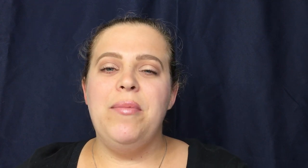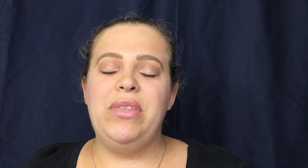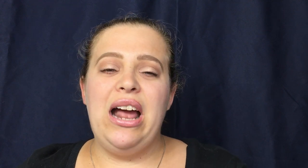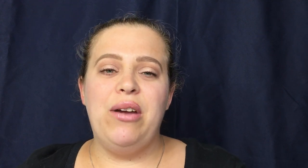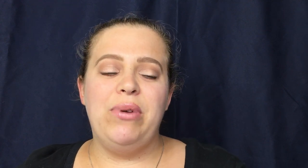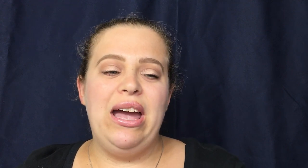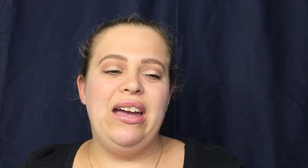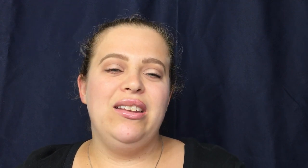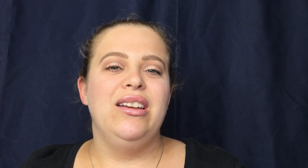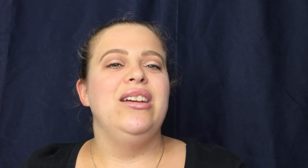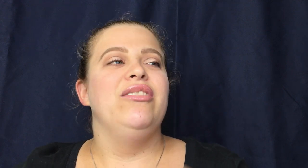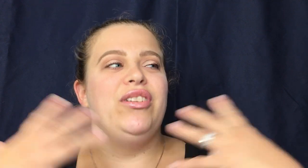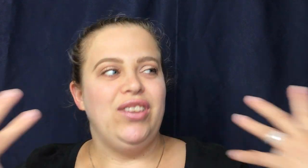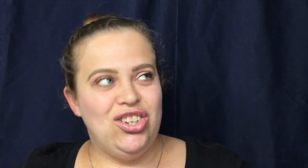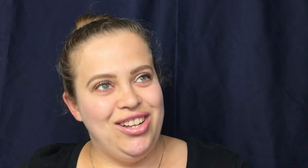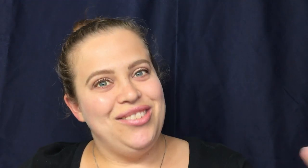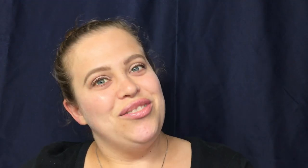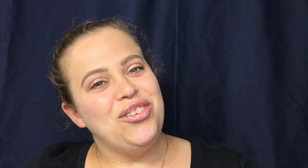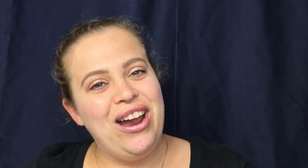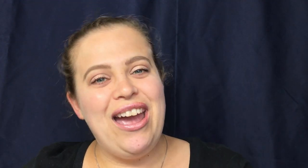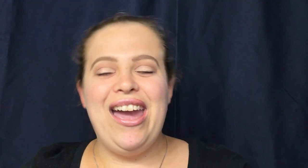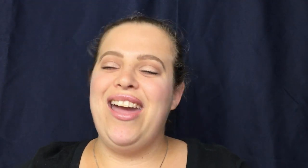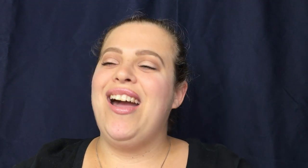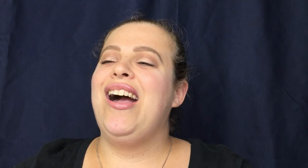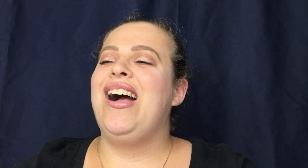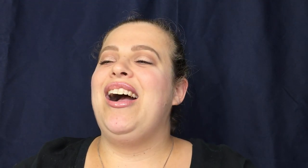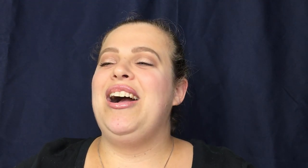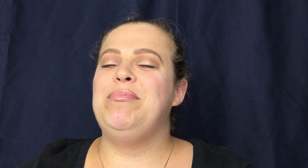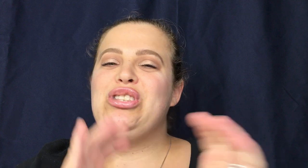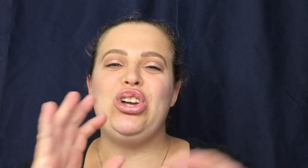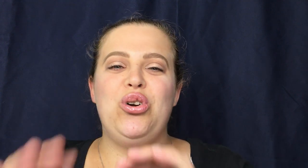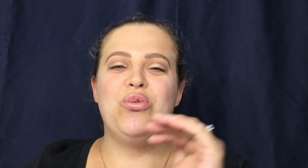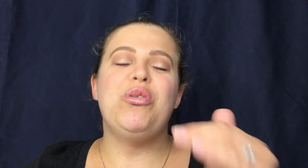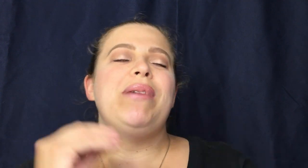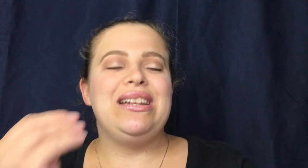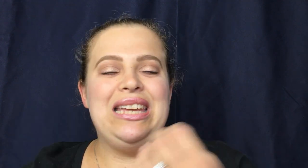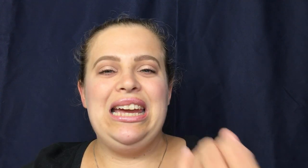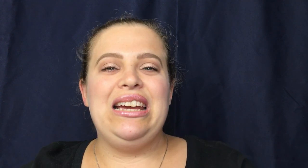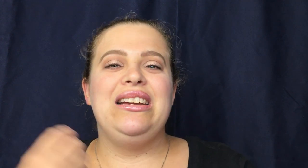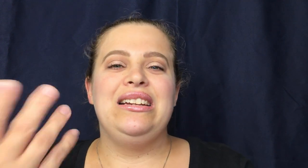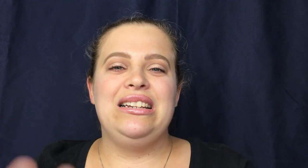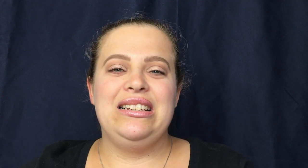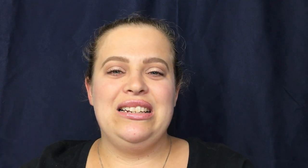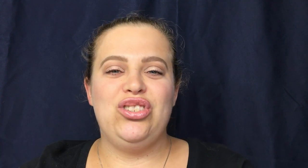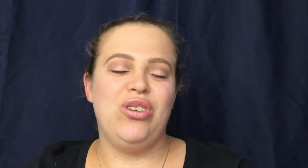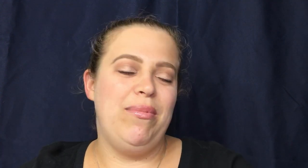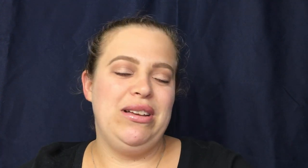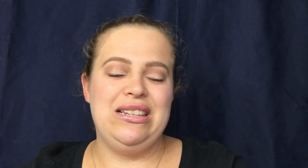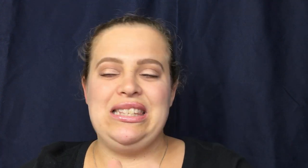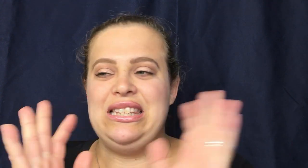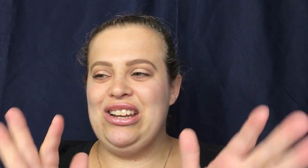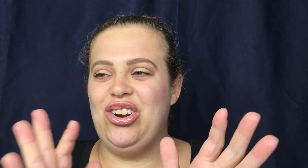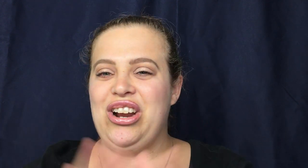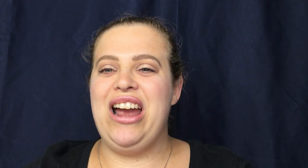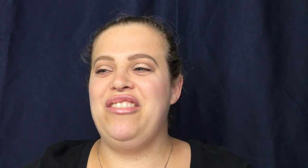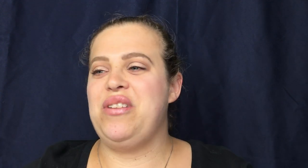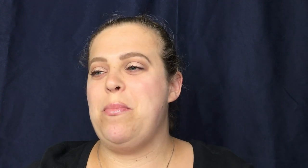that I read, 50 Shades of Grey. So romantic dramas are kind of